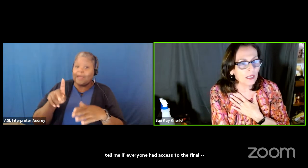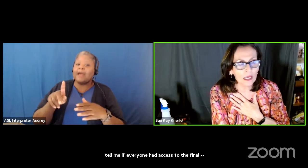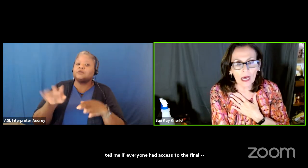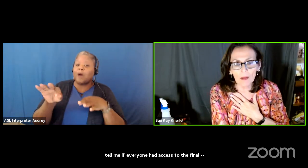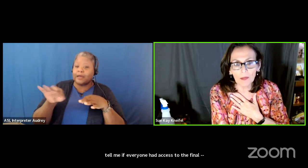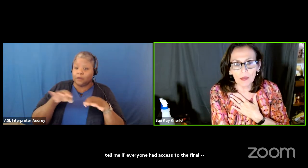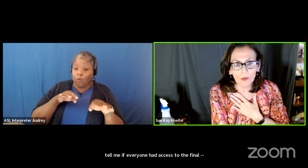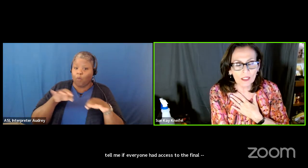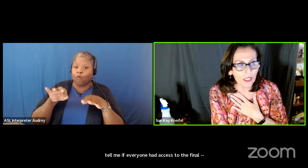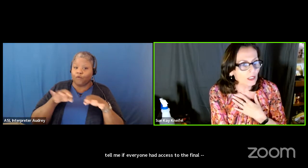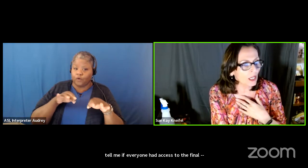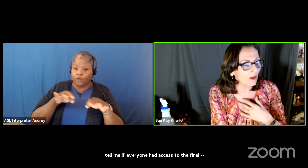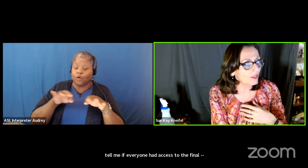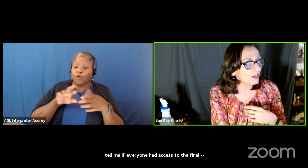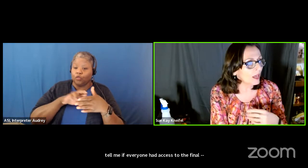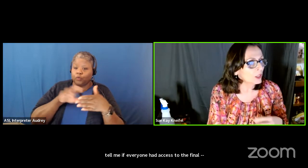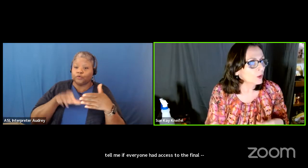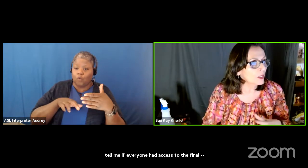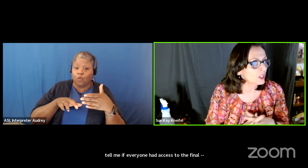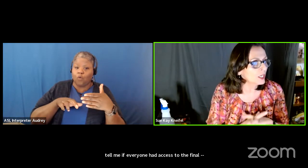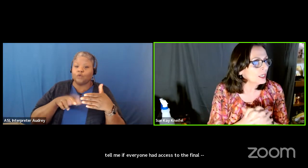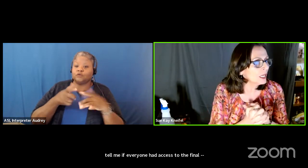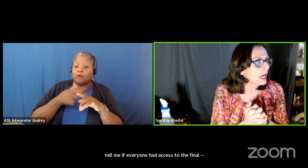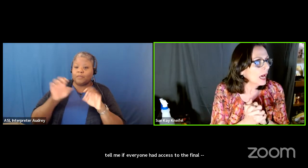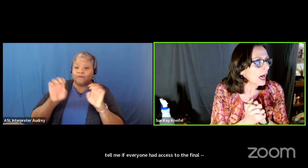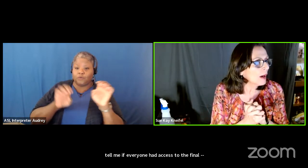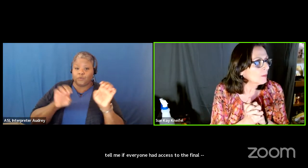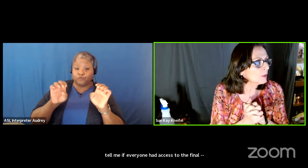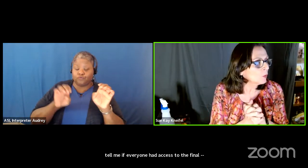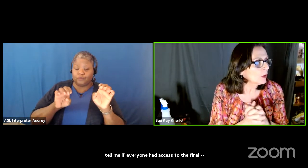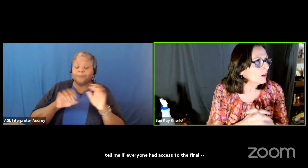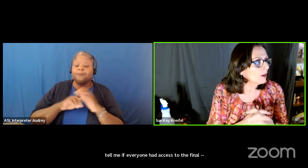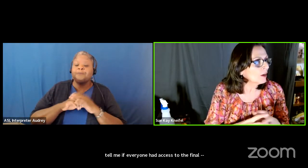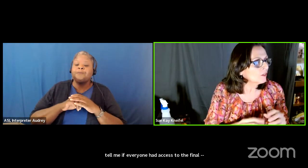over the results of the evaluation